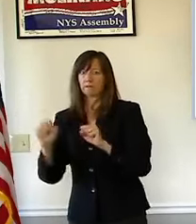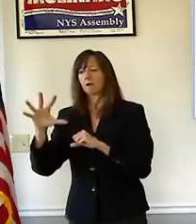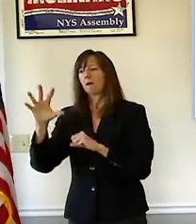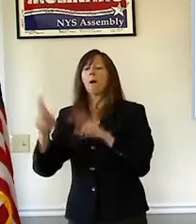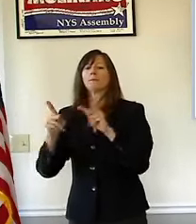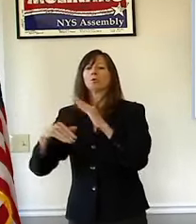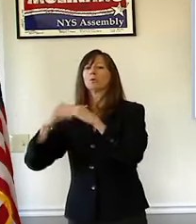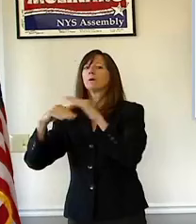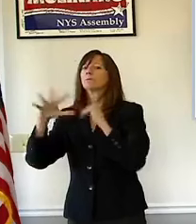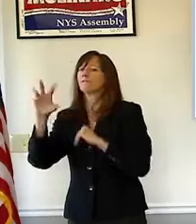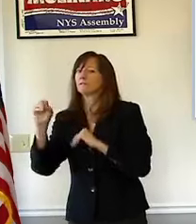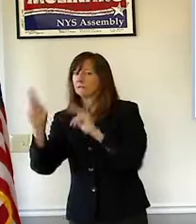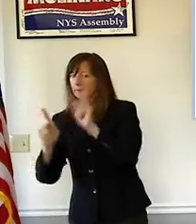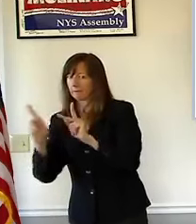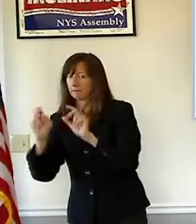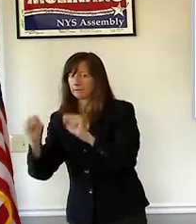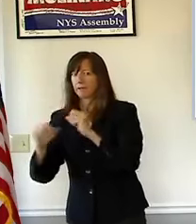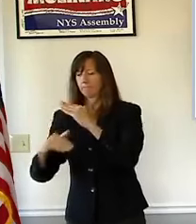phase four,